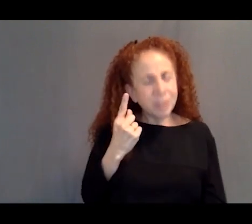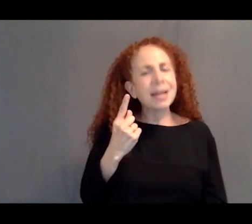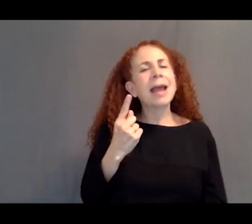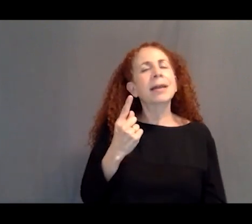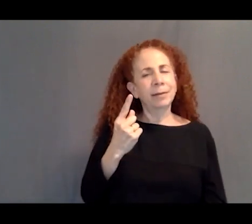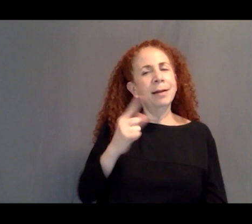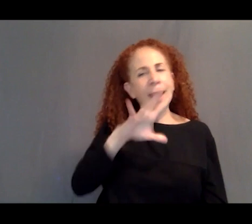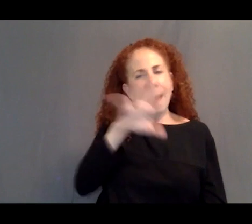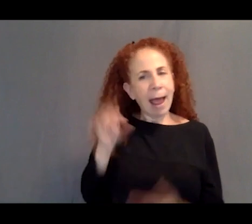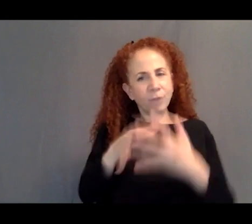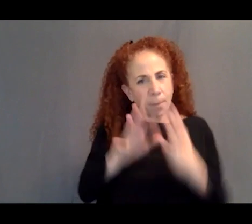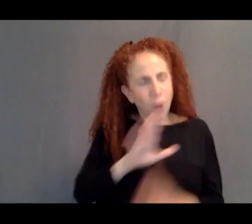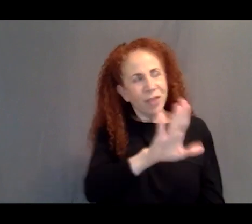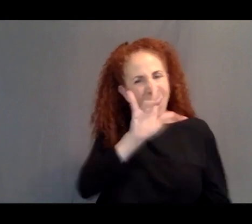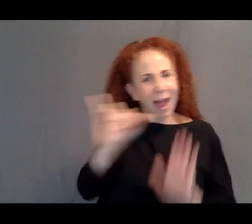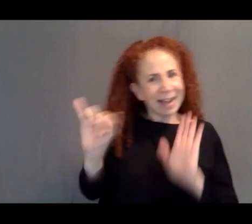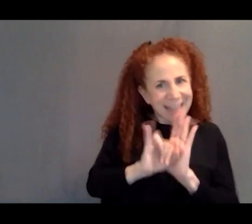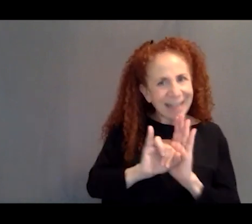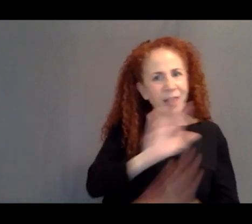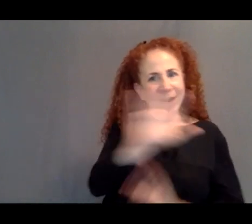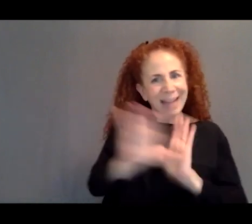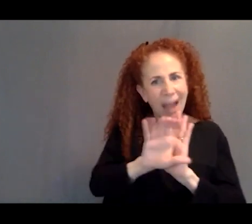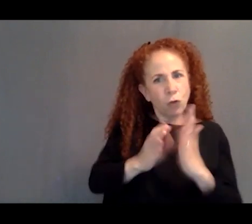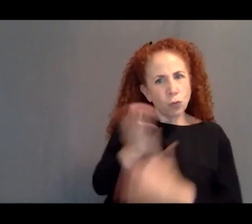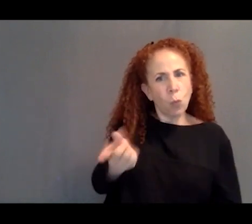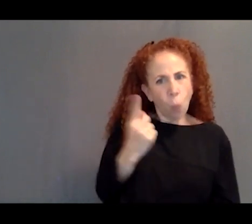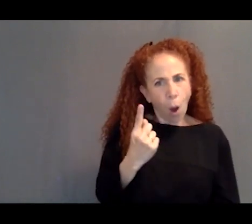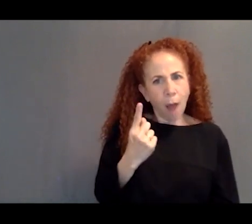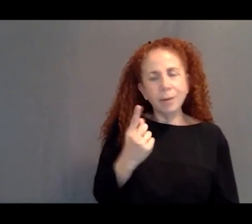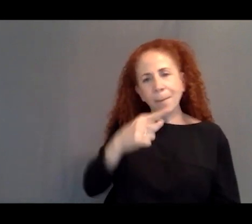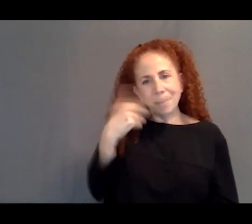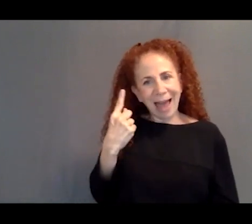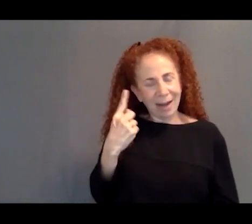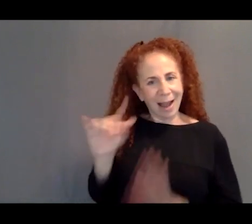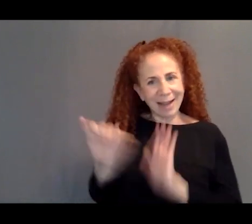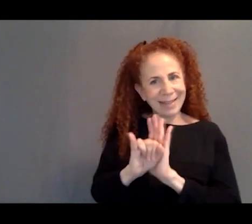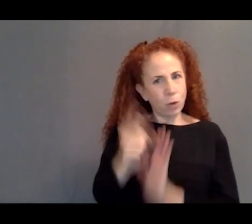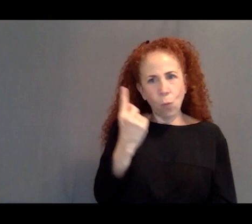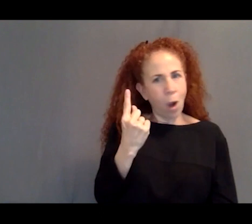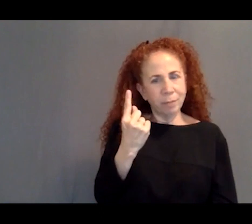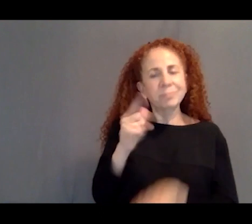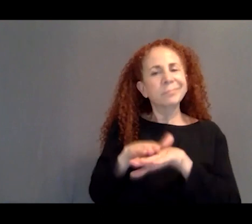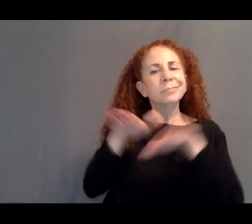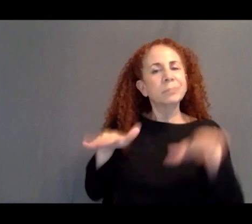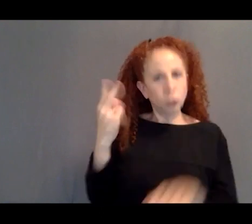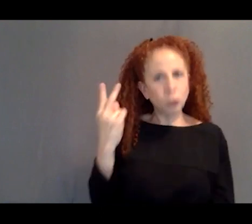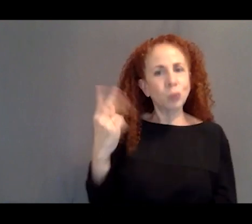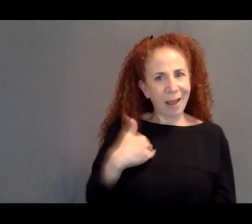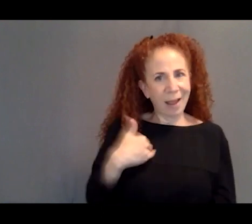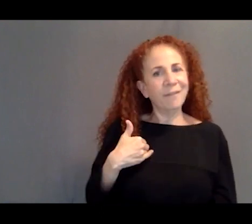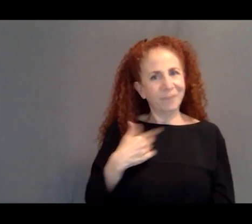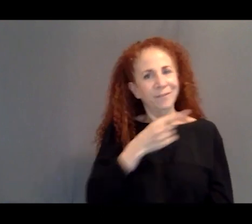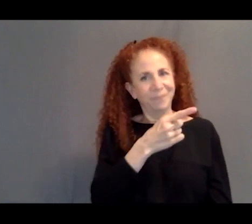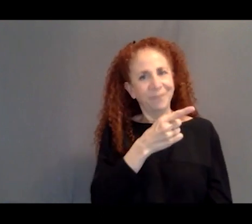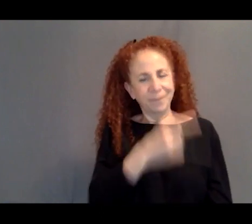and character of African Americans through one singular Black identity. For him, African Americans had